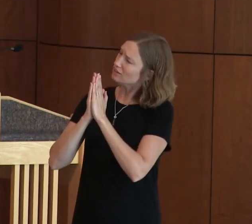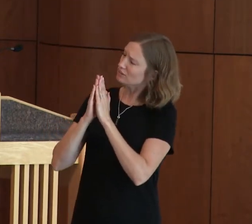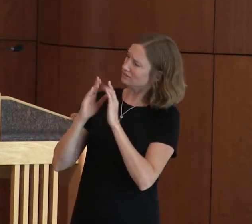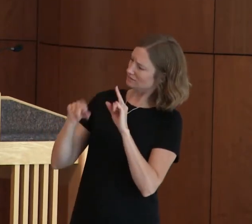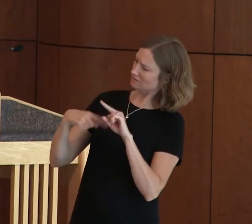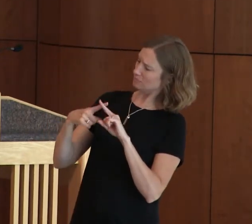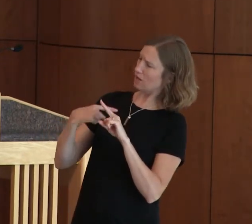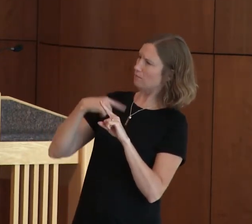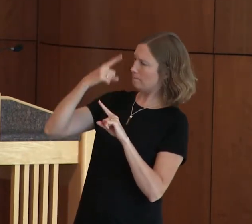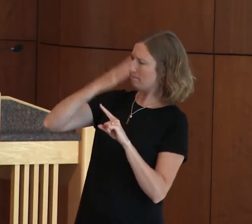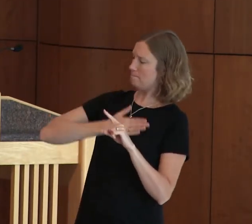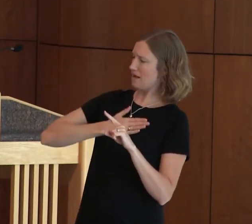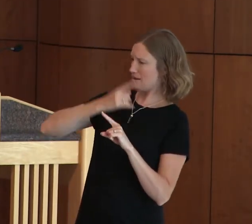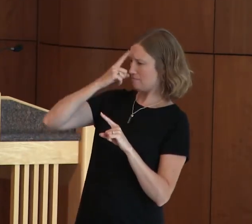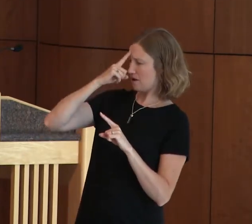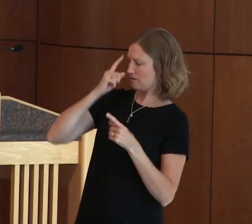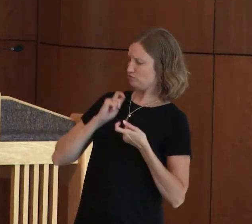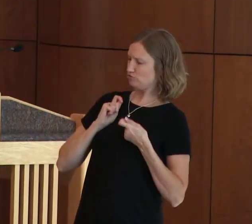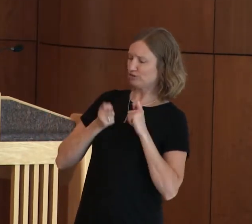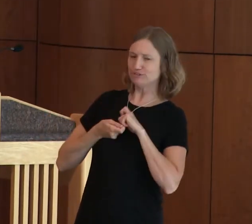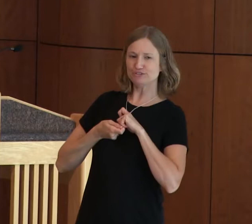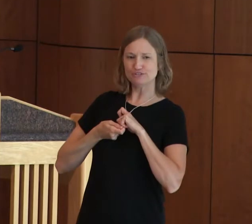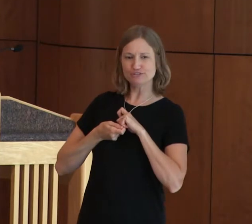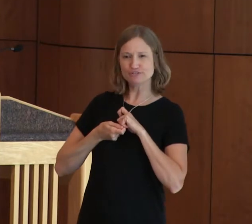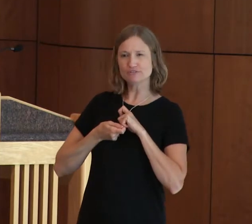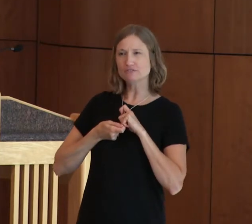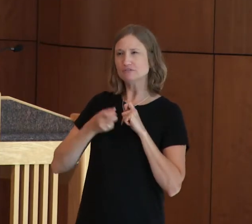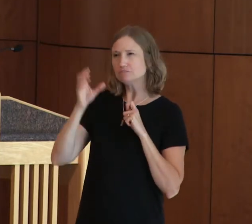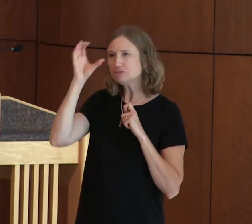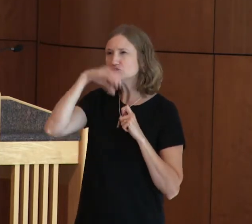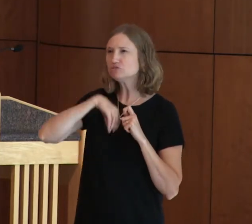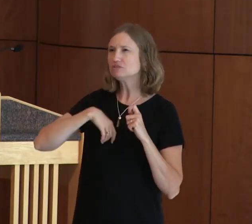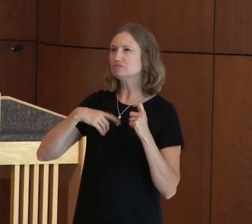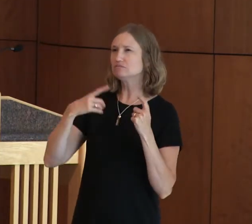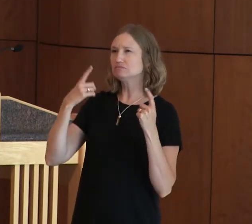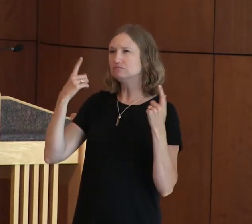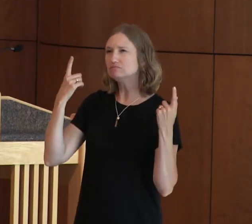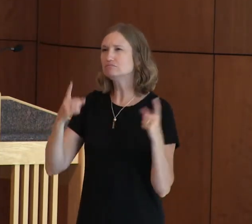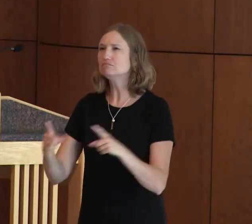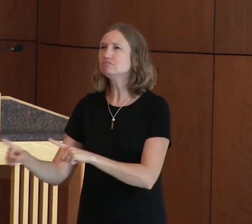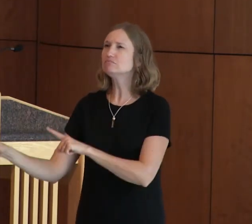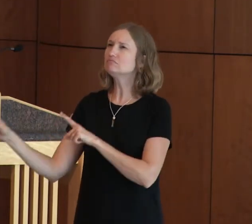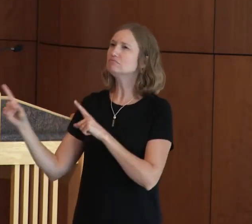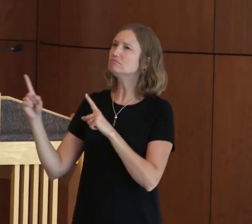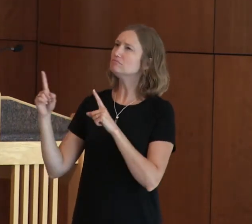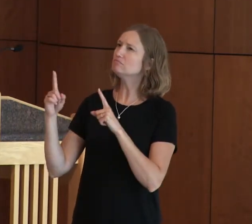that things like infinity, mystery, and forgiveness can resound within us.